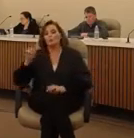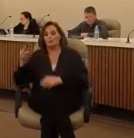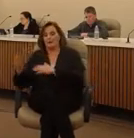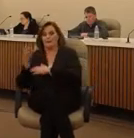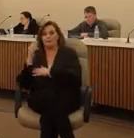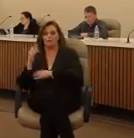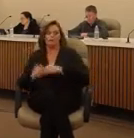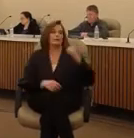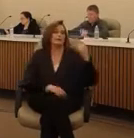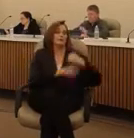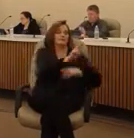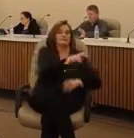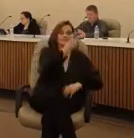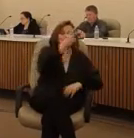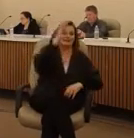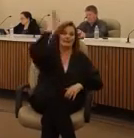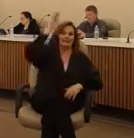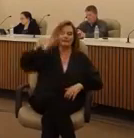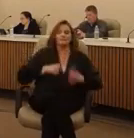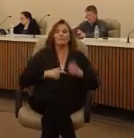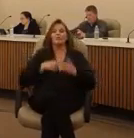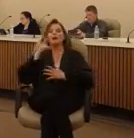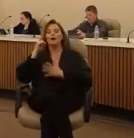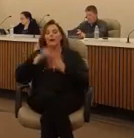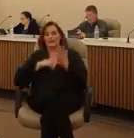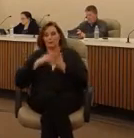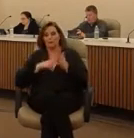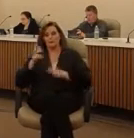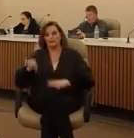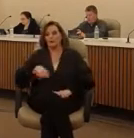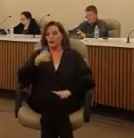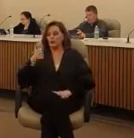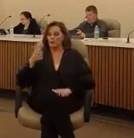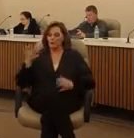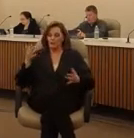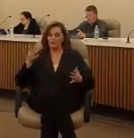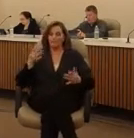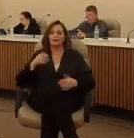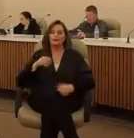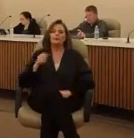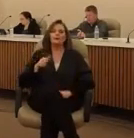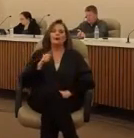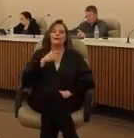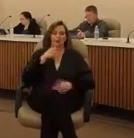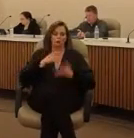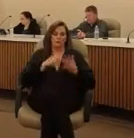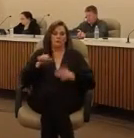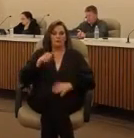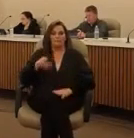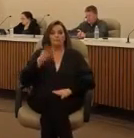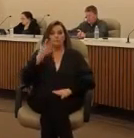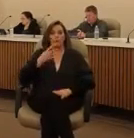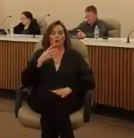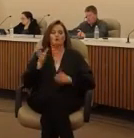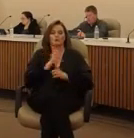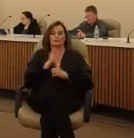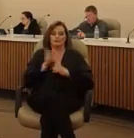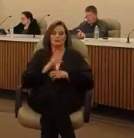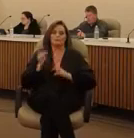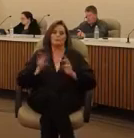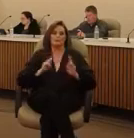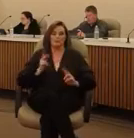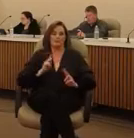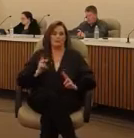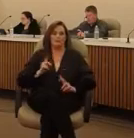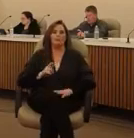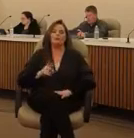Second. I will just read off the other 4 conditions for folks who haven't